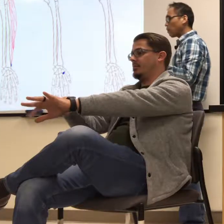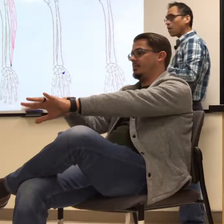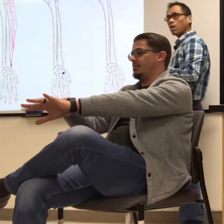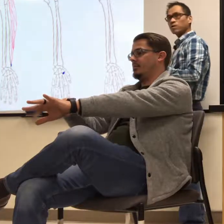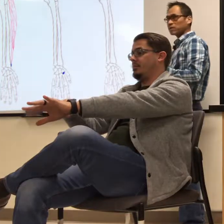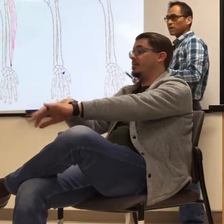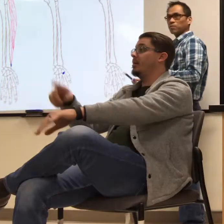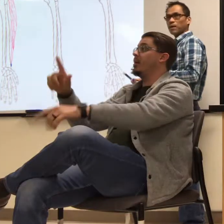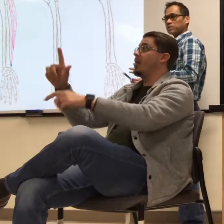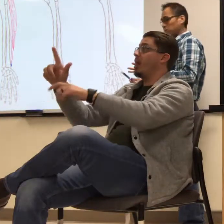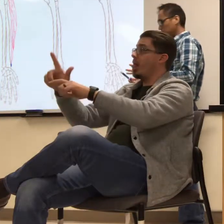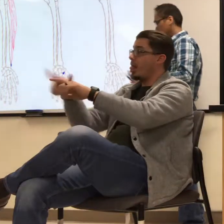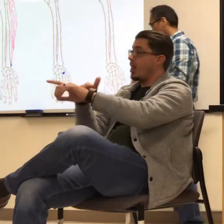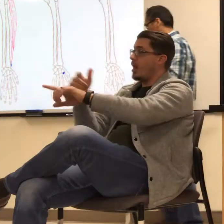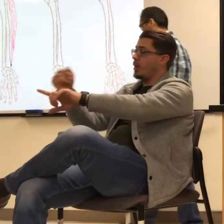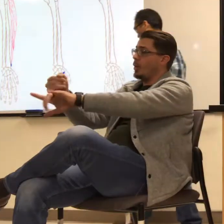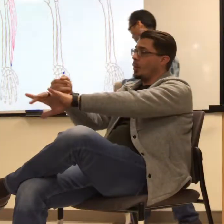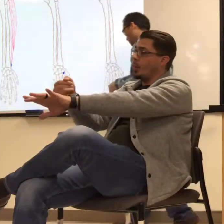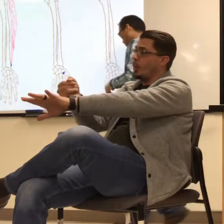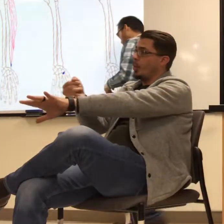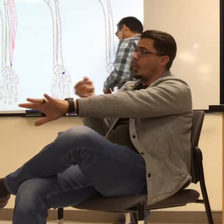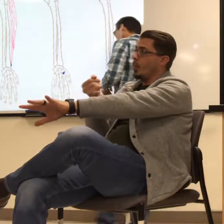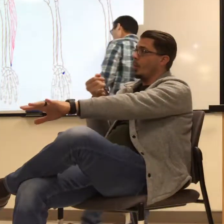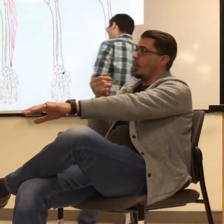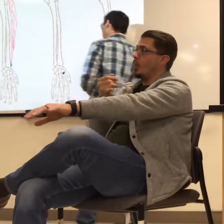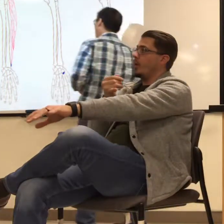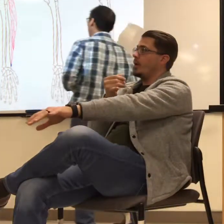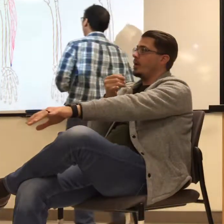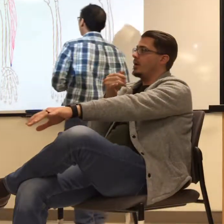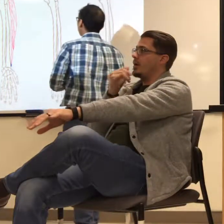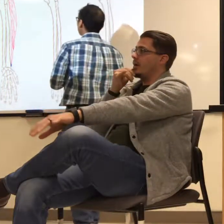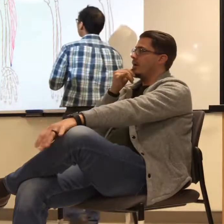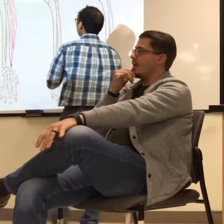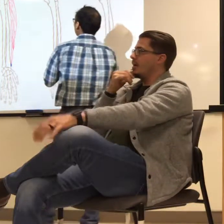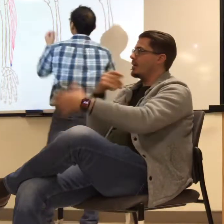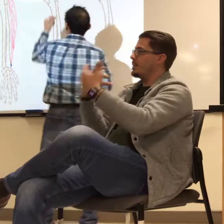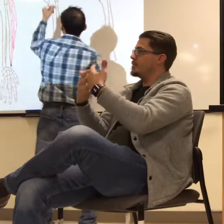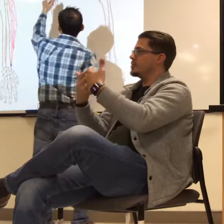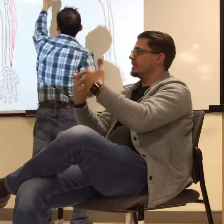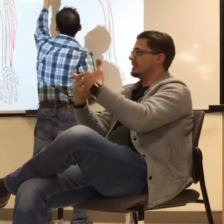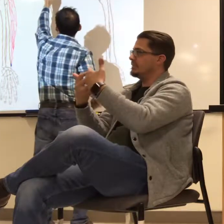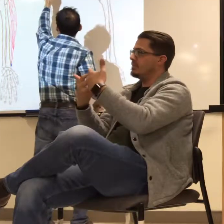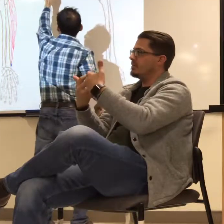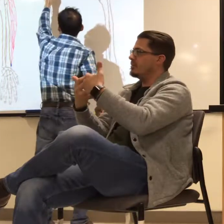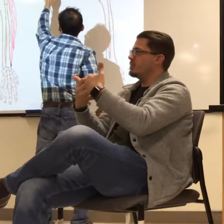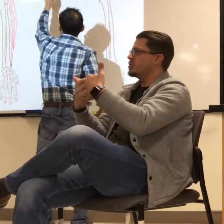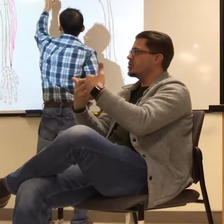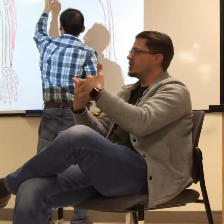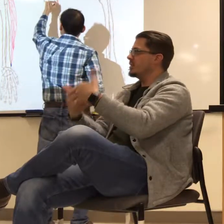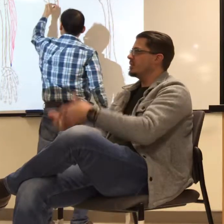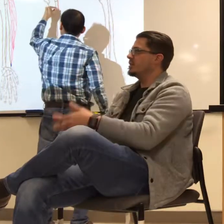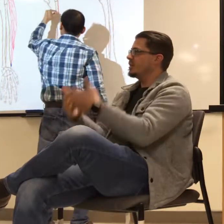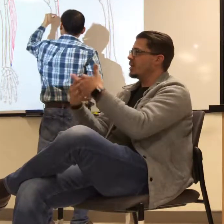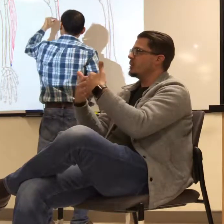It's a long, slender muscle. It's going to run from point A to point B, like before.